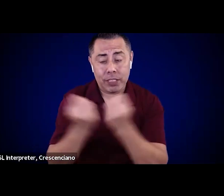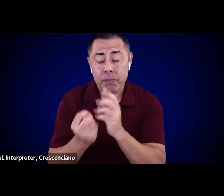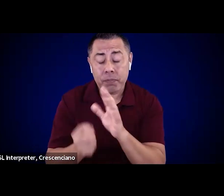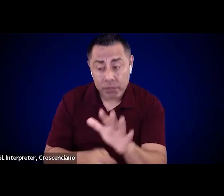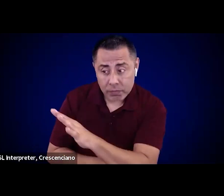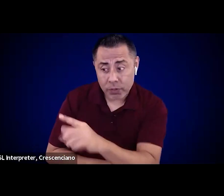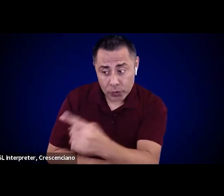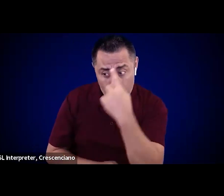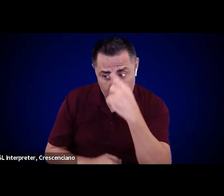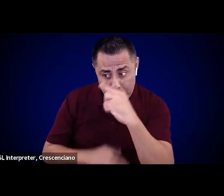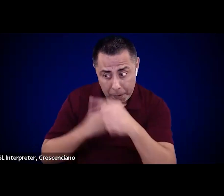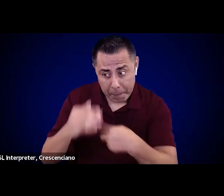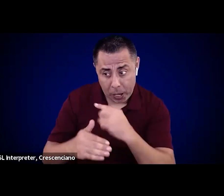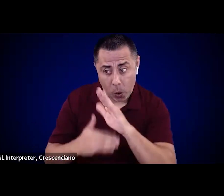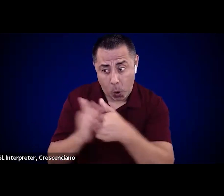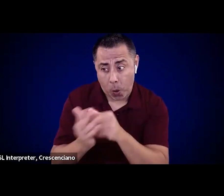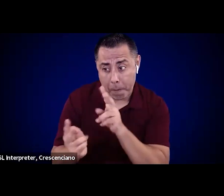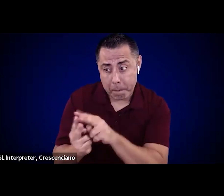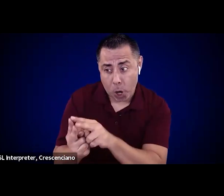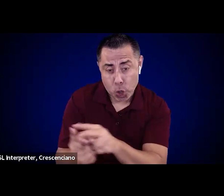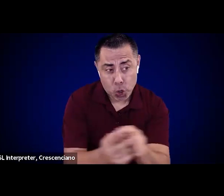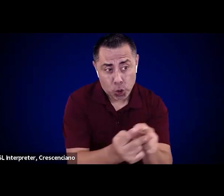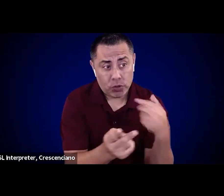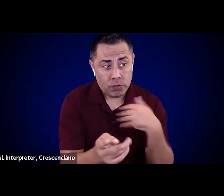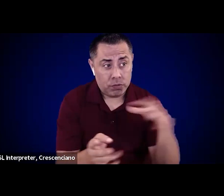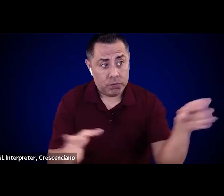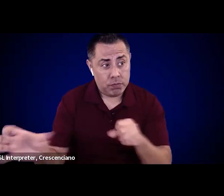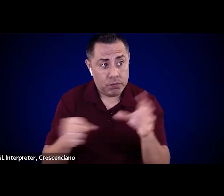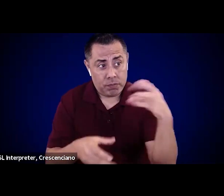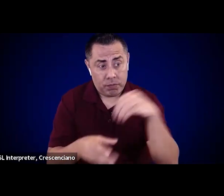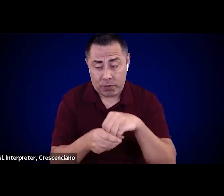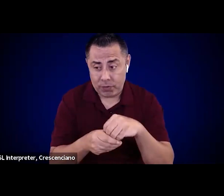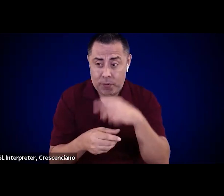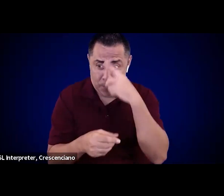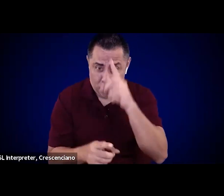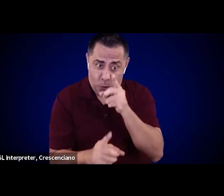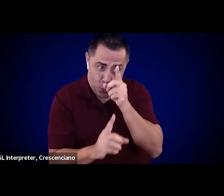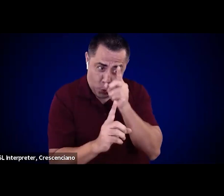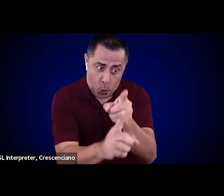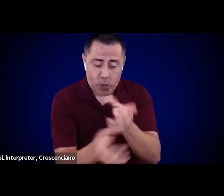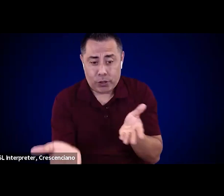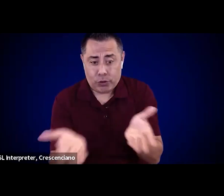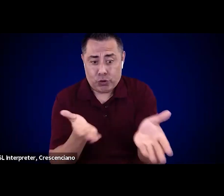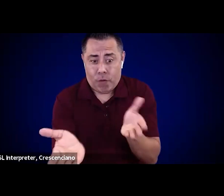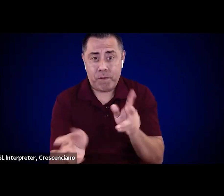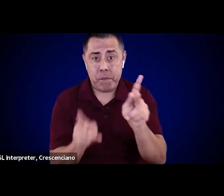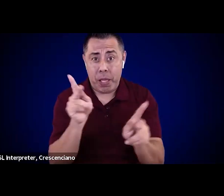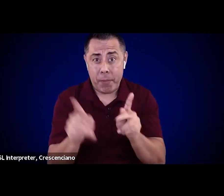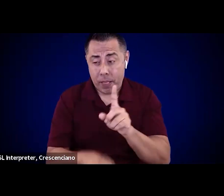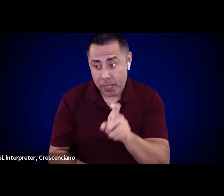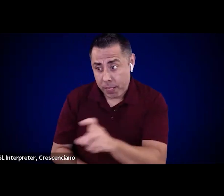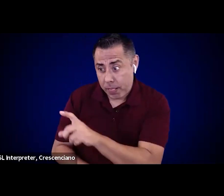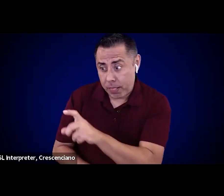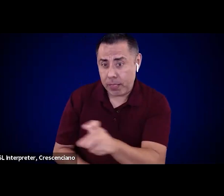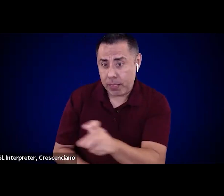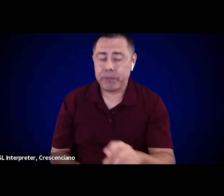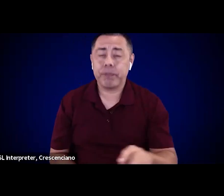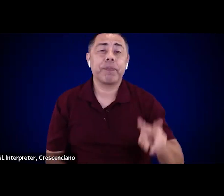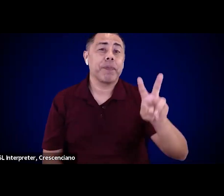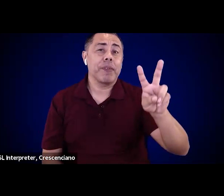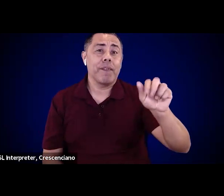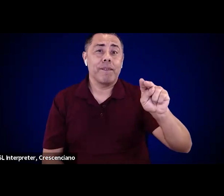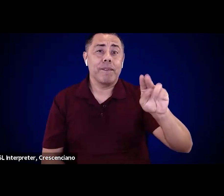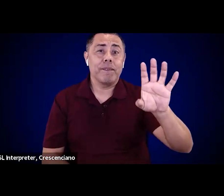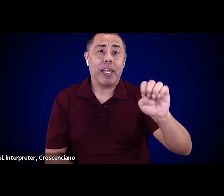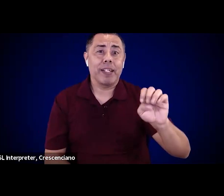thinking about the people that we're striving to serve. Vance's introduction and the comment about